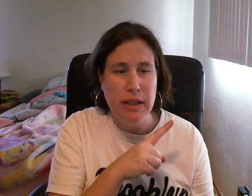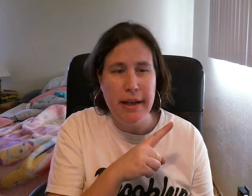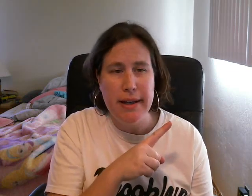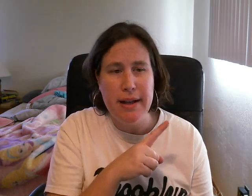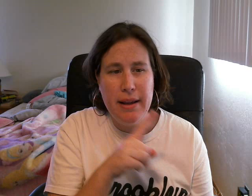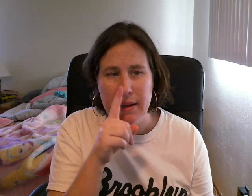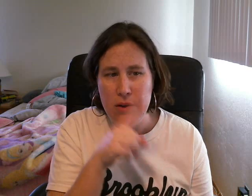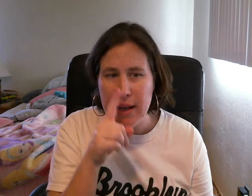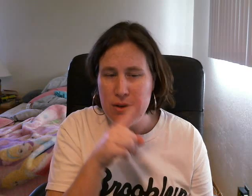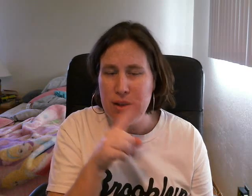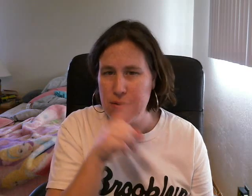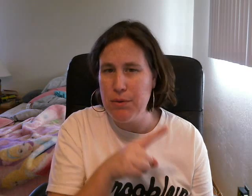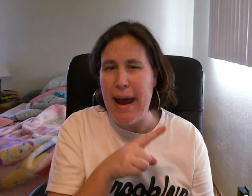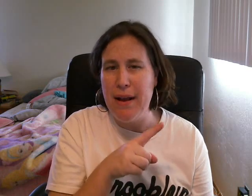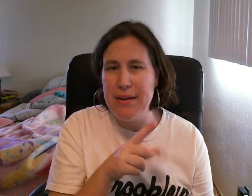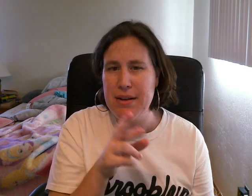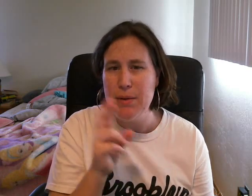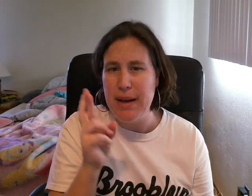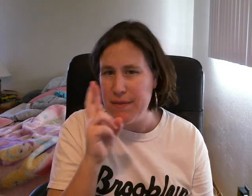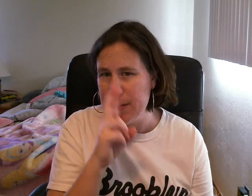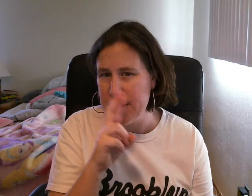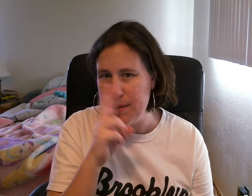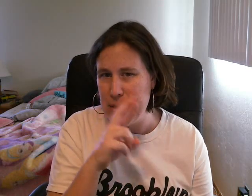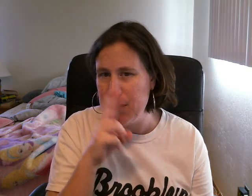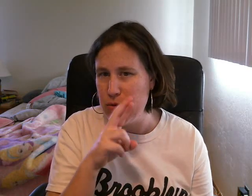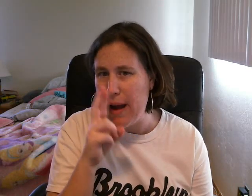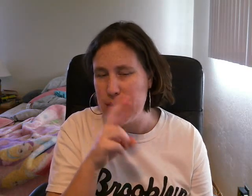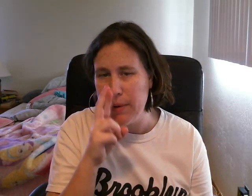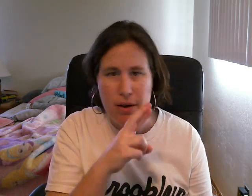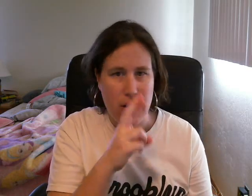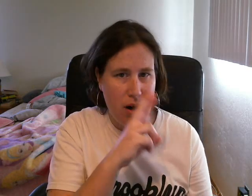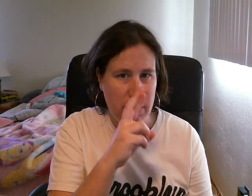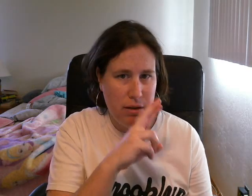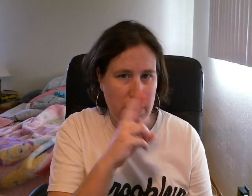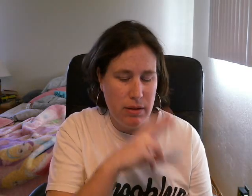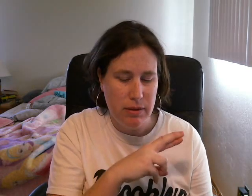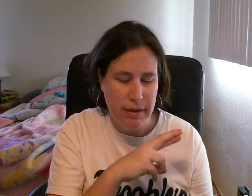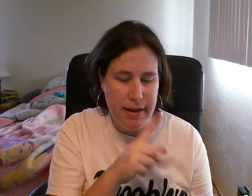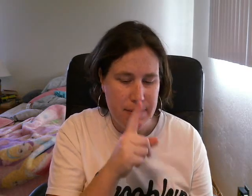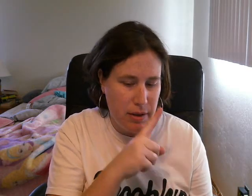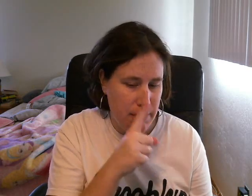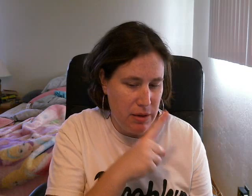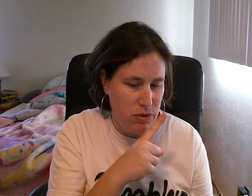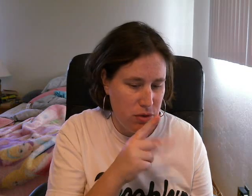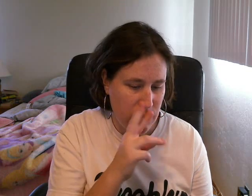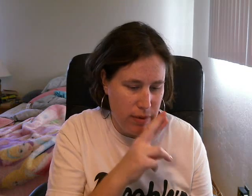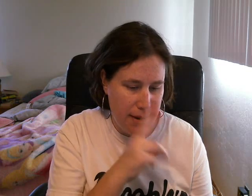And you can do this for rat also, but I've also seen people do rat with an R. Okay? Mouse. Rat.